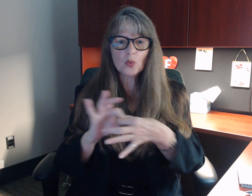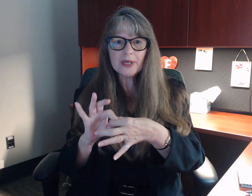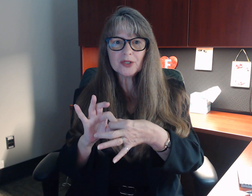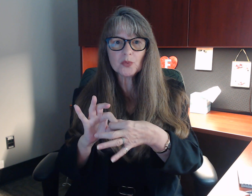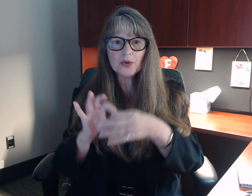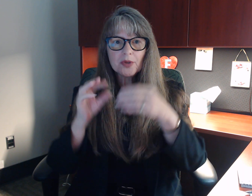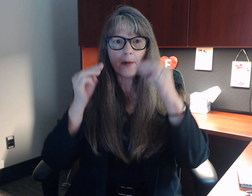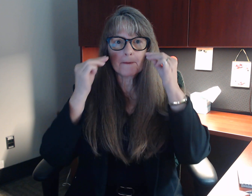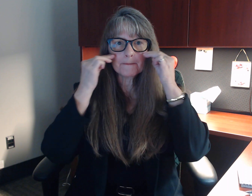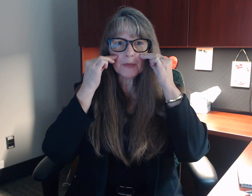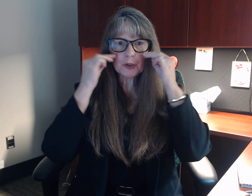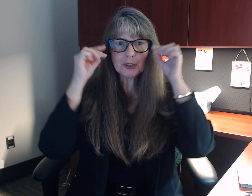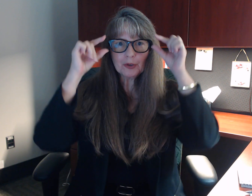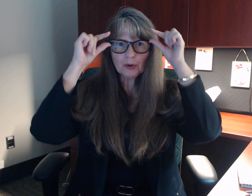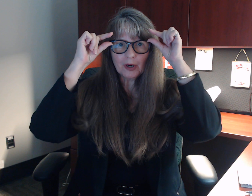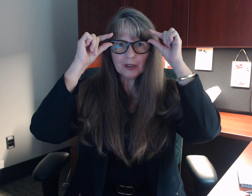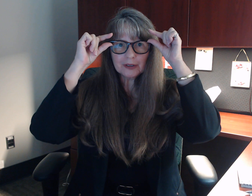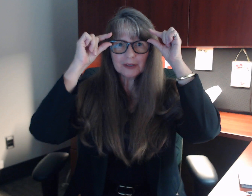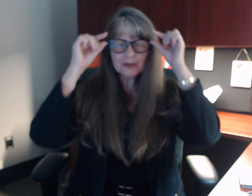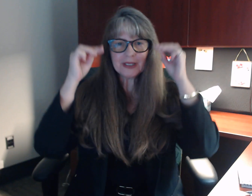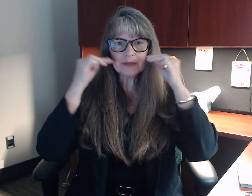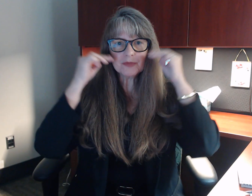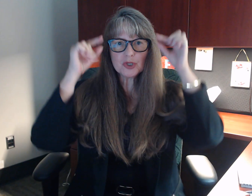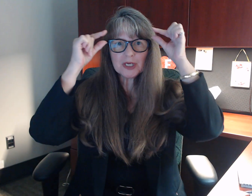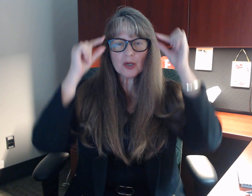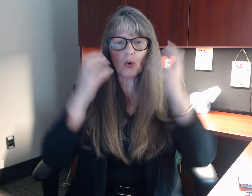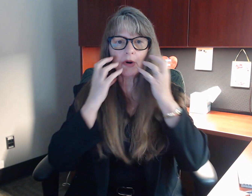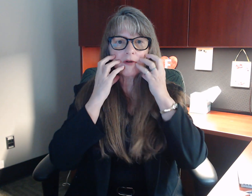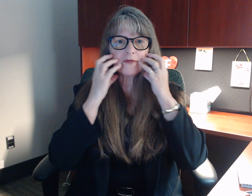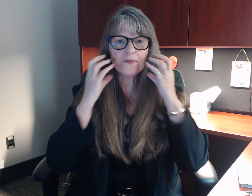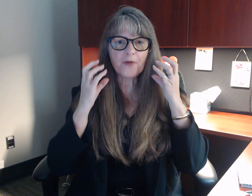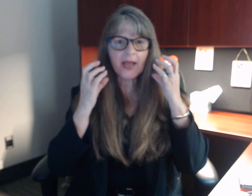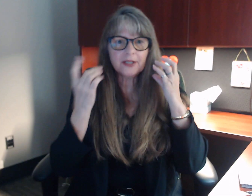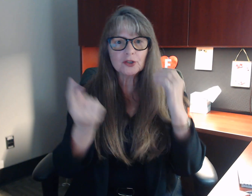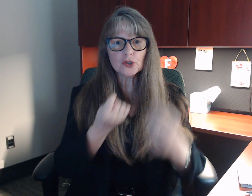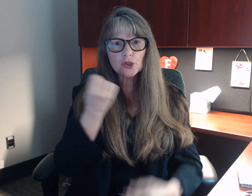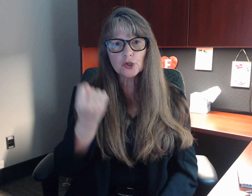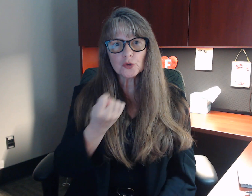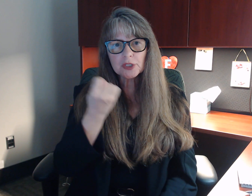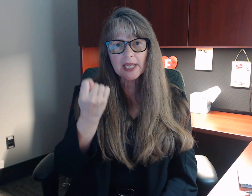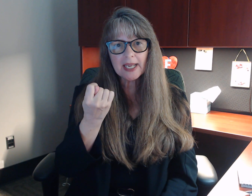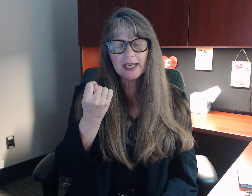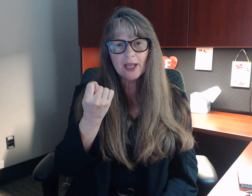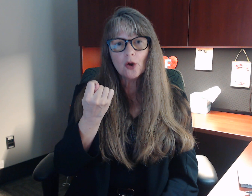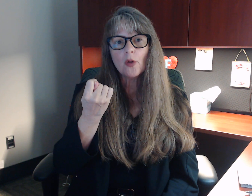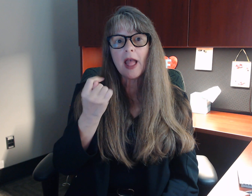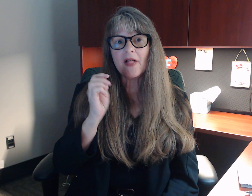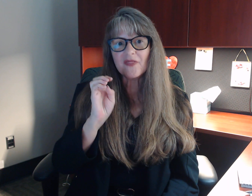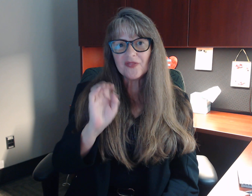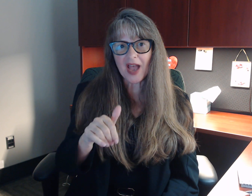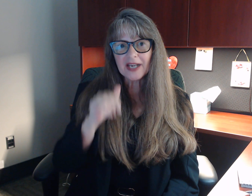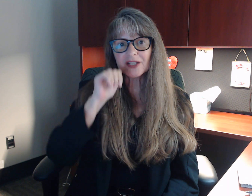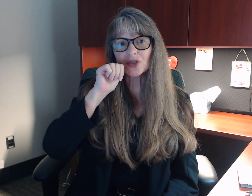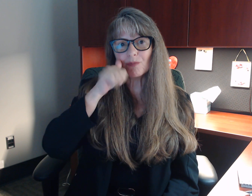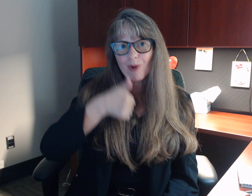joins with Mardi Gras, MG, or Fat Tuesday, and that is